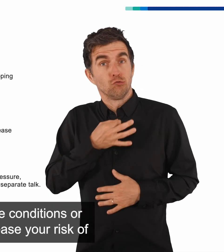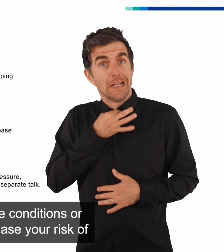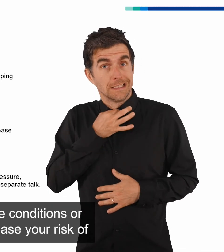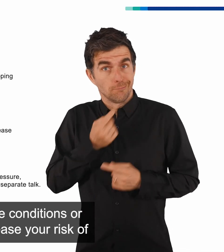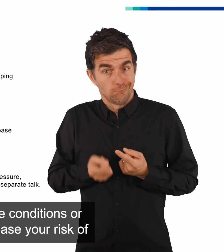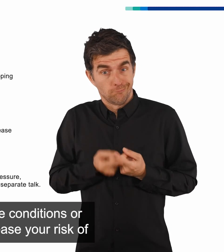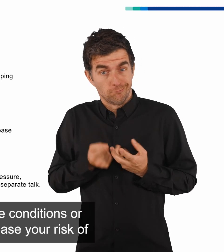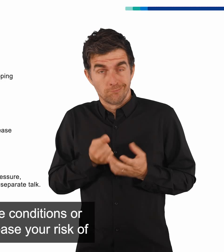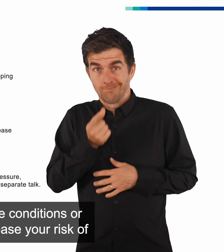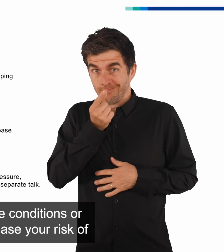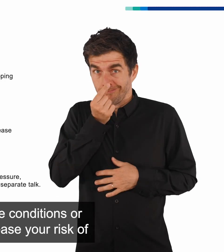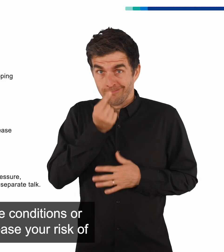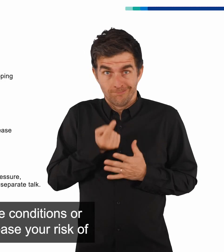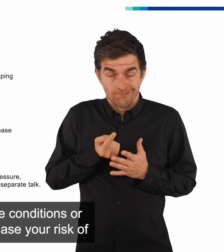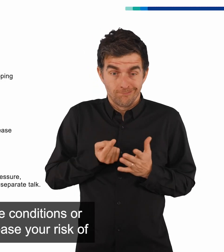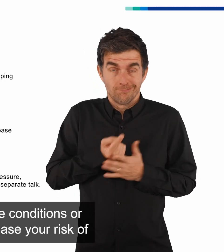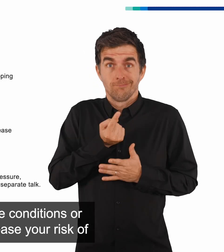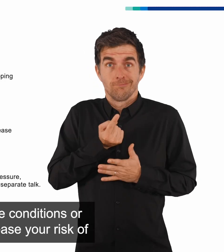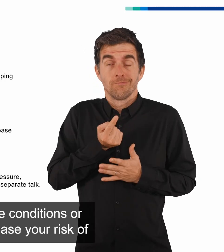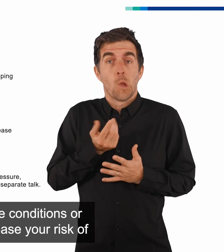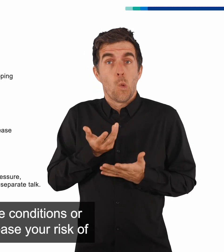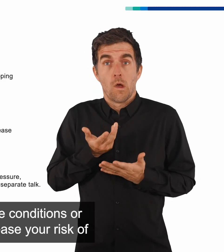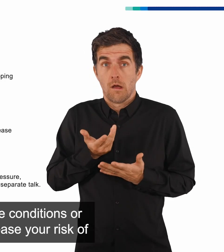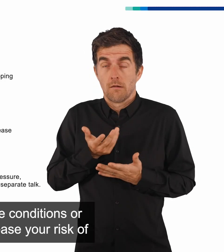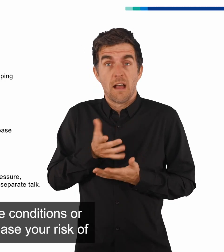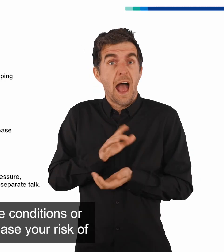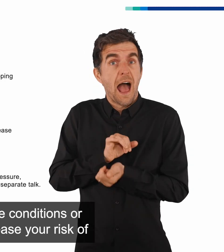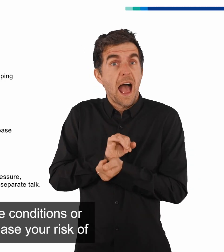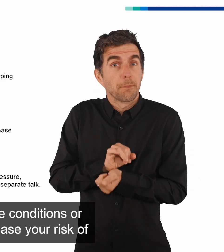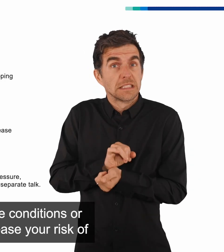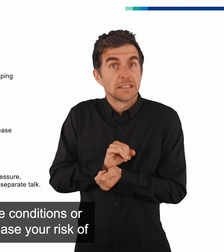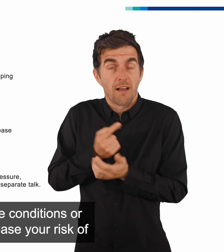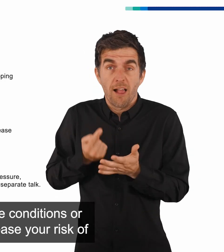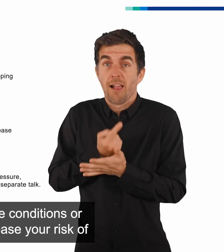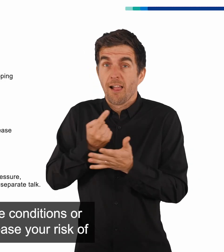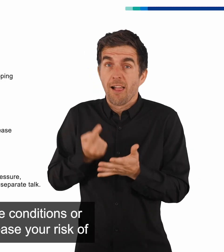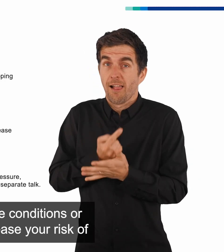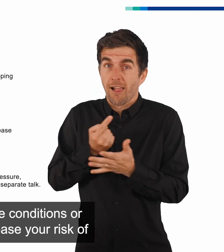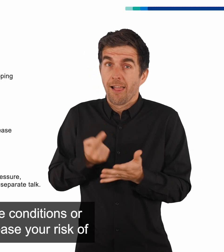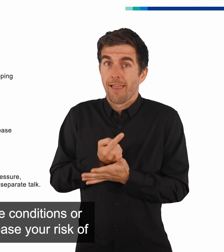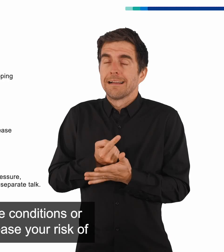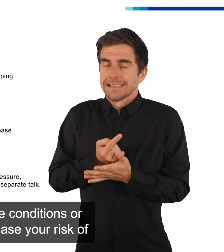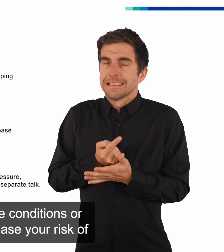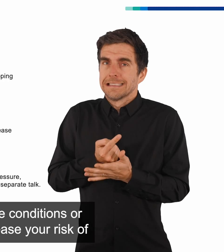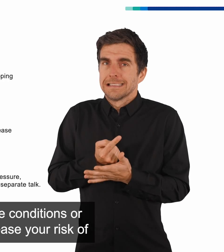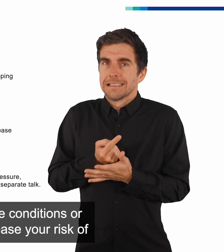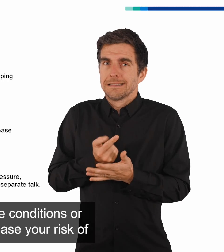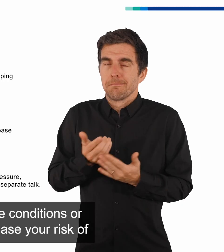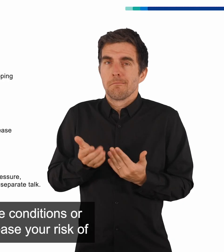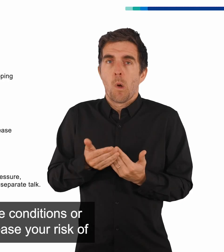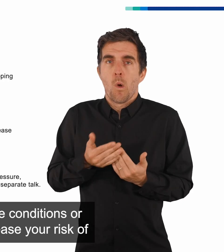developing heart problems, like a heart attack or a stroke. Some of these you can control, and some you cannot.